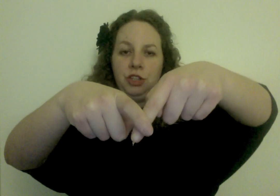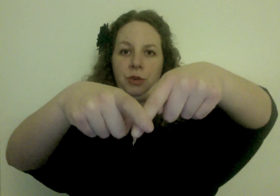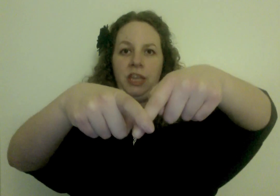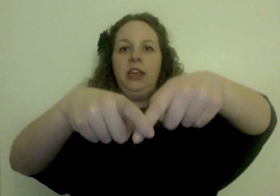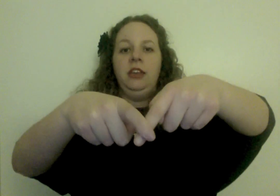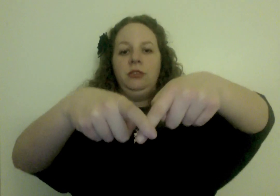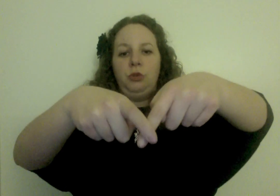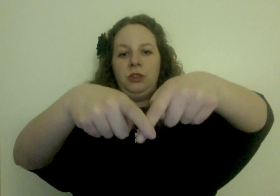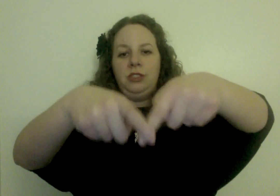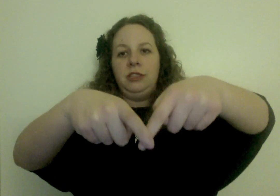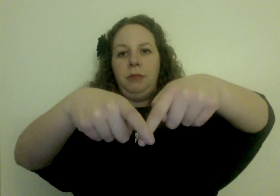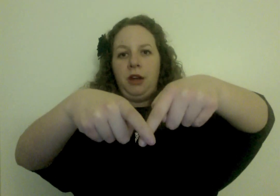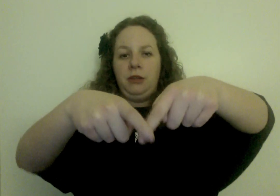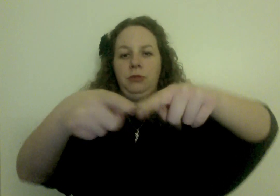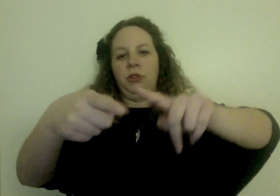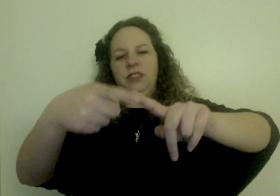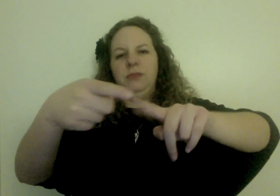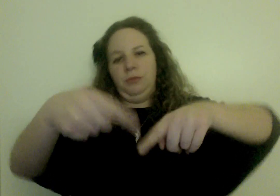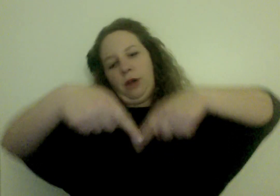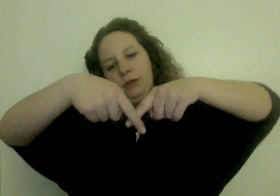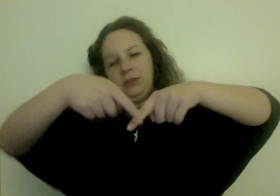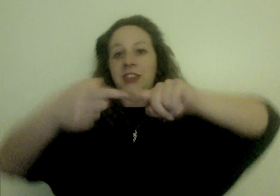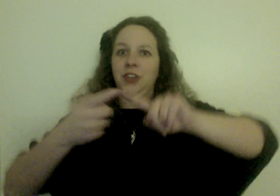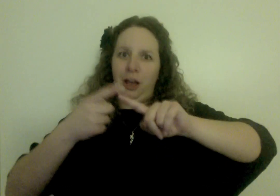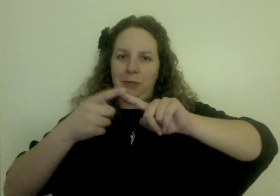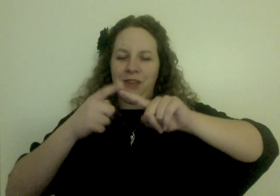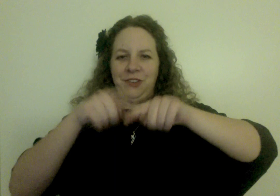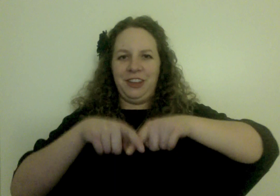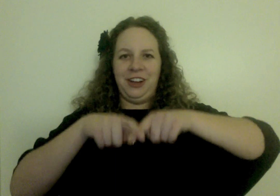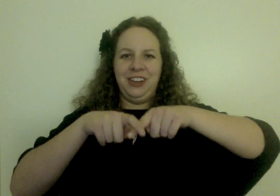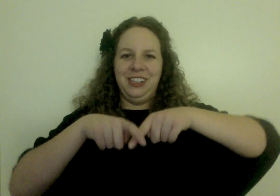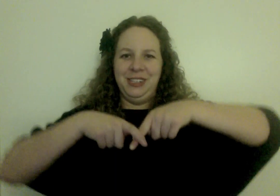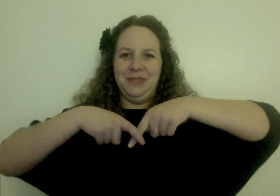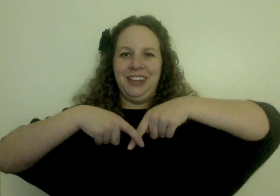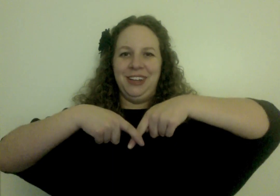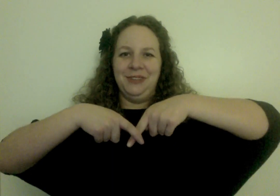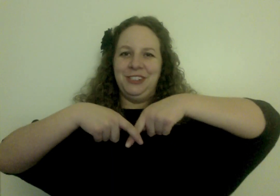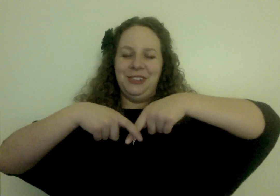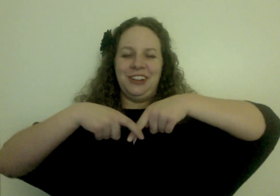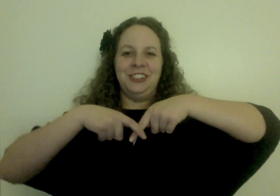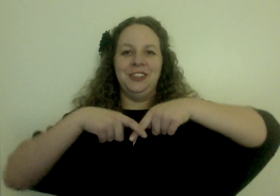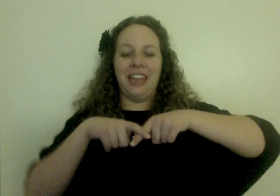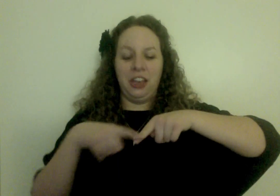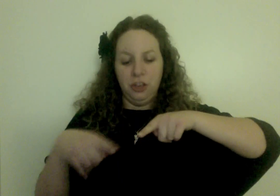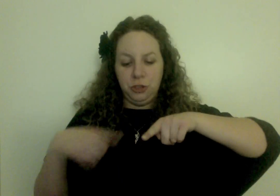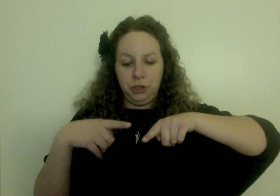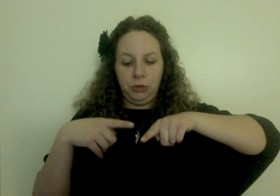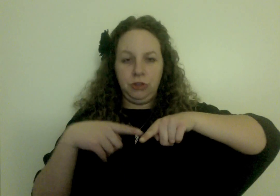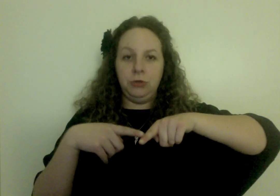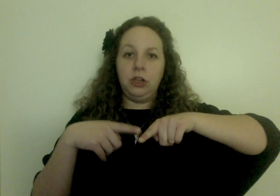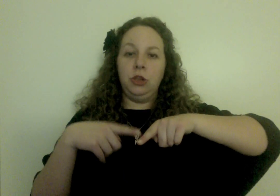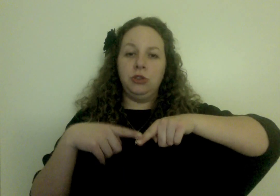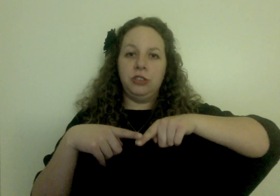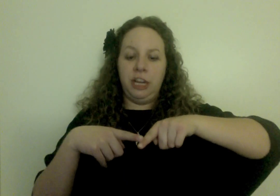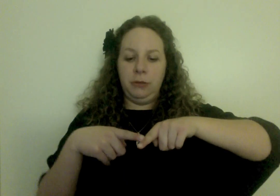joint towards the bottom or the top of your finger, depending on which direction you're looking. So you will do it closer to here